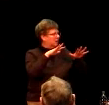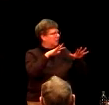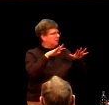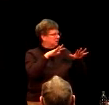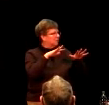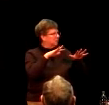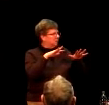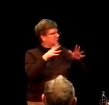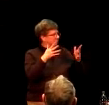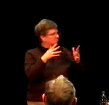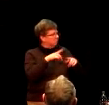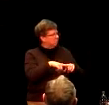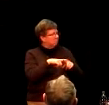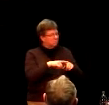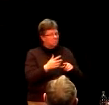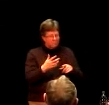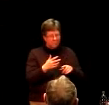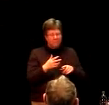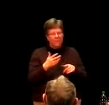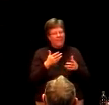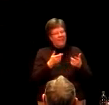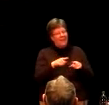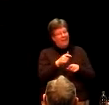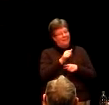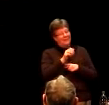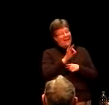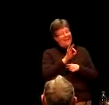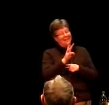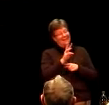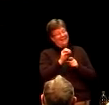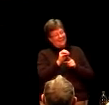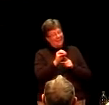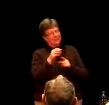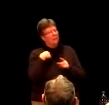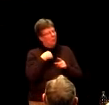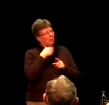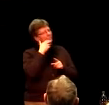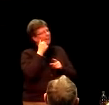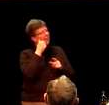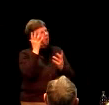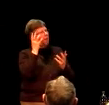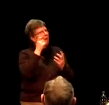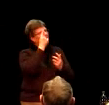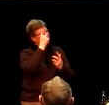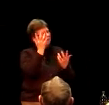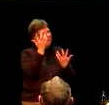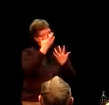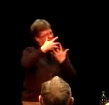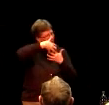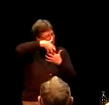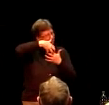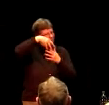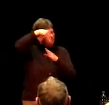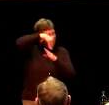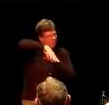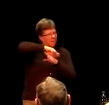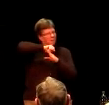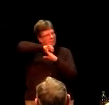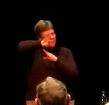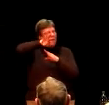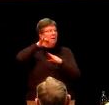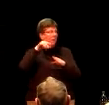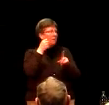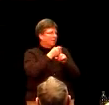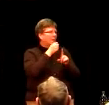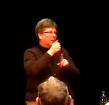we are. And so in the 1960s, we're starting to put those together. We had a tremendously bad El Nino